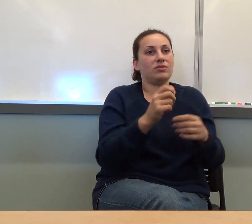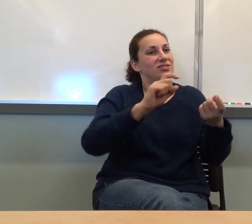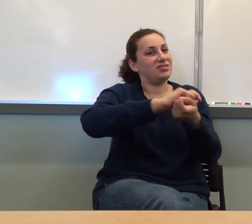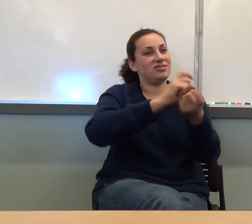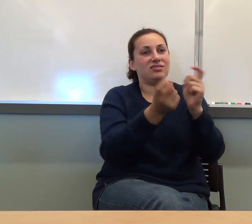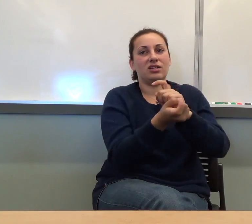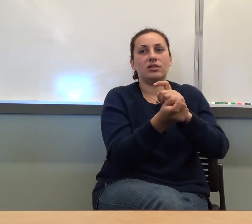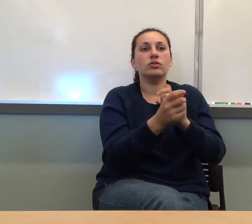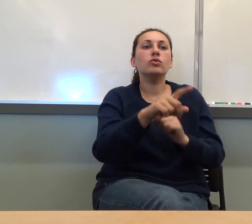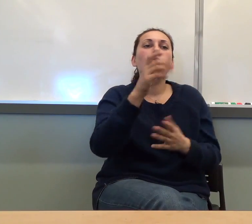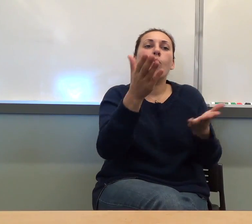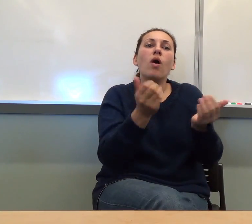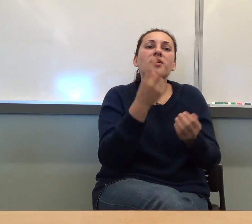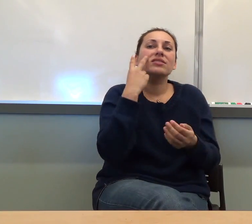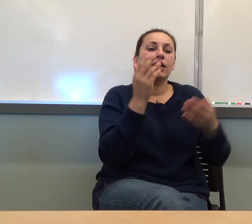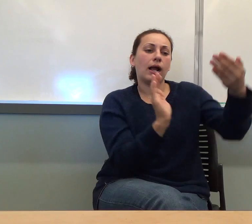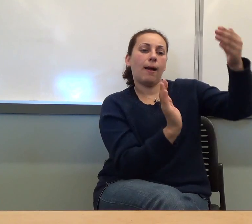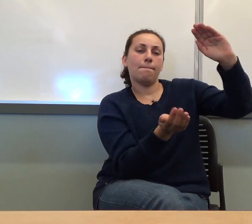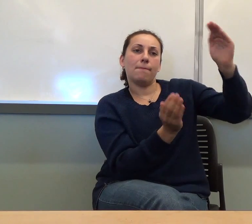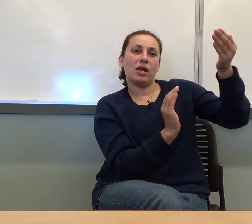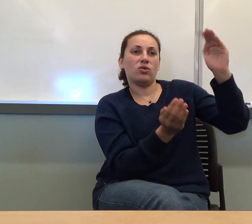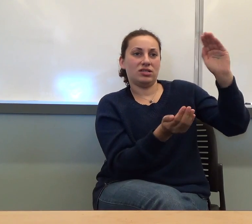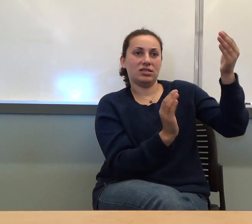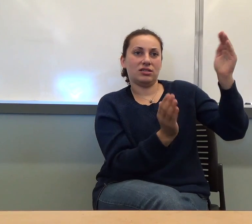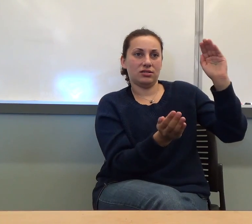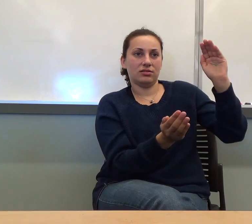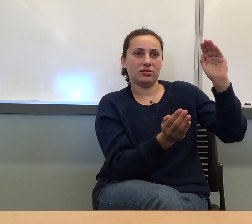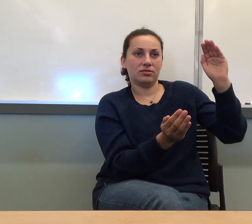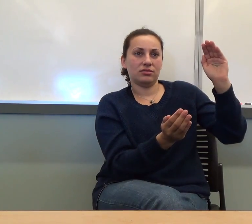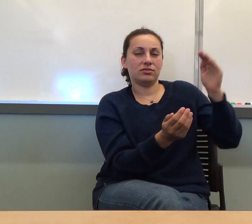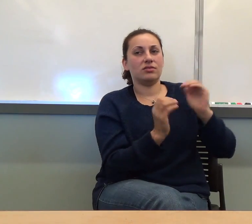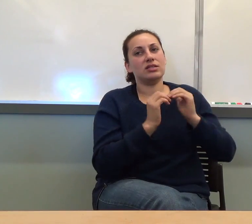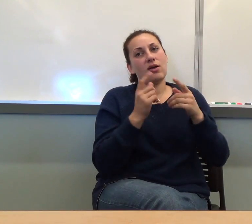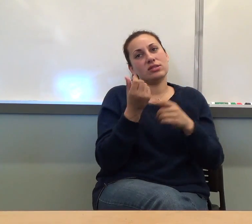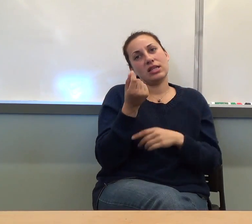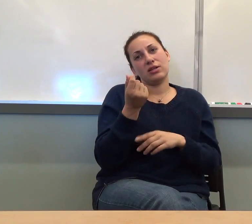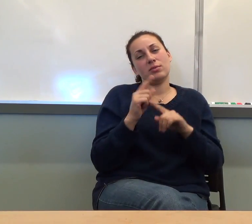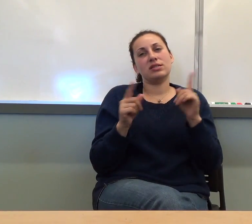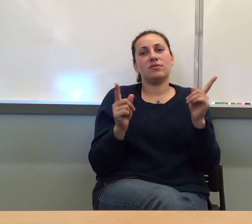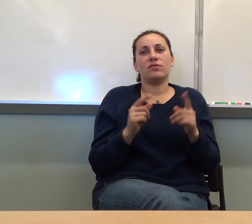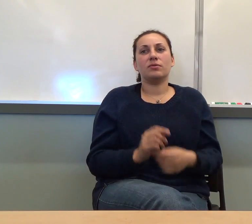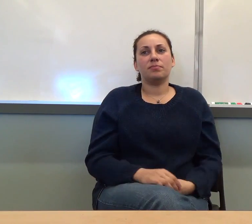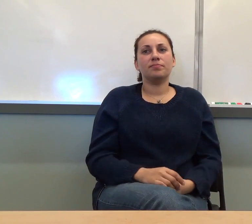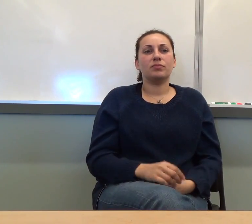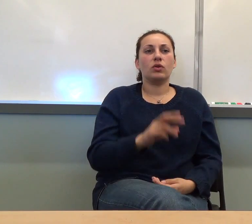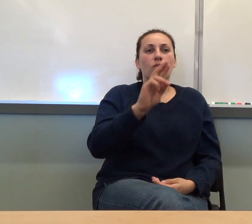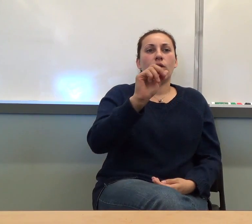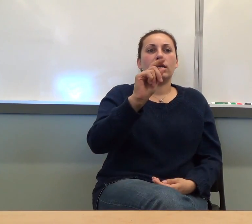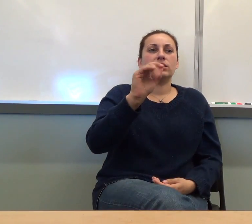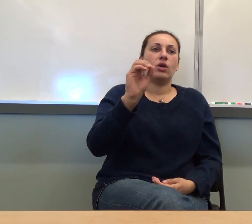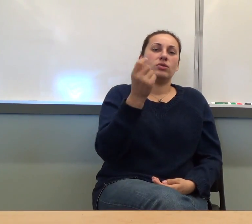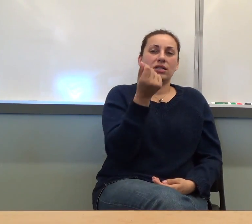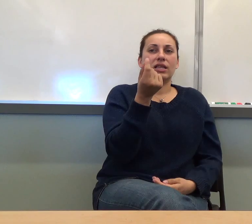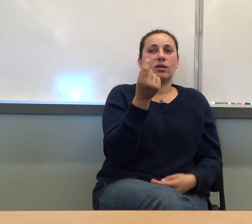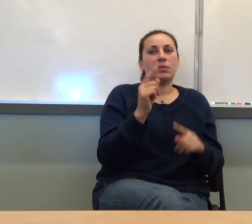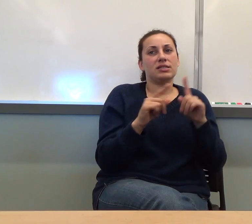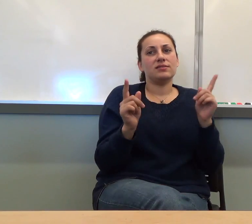1. So that's one slight difference when you're in the field of ratios. Now sometimes ratios can be